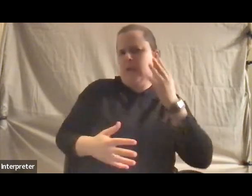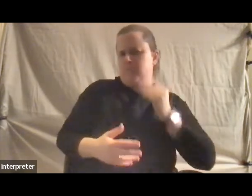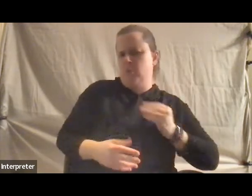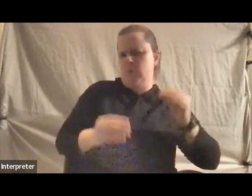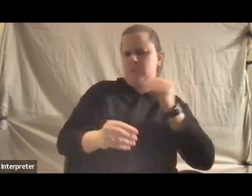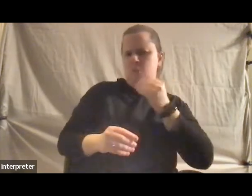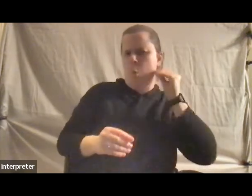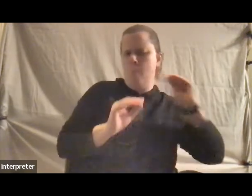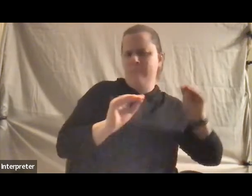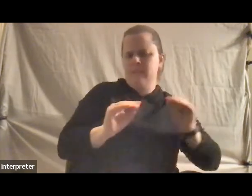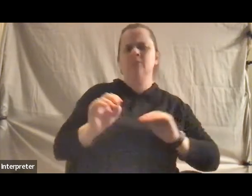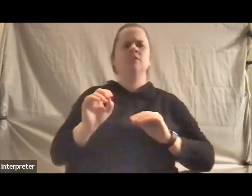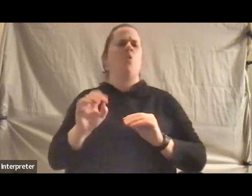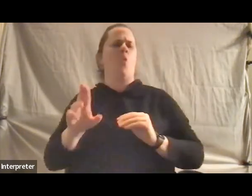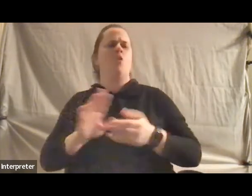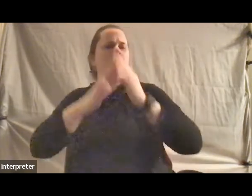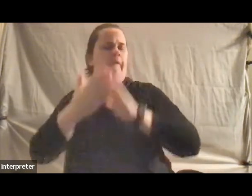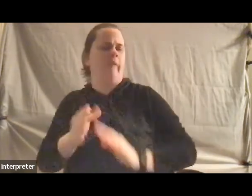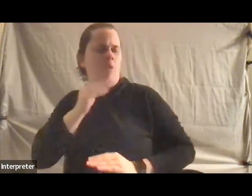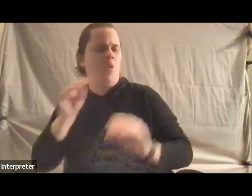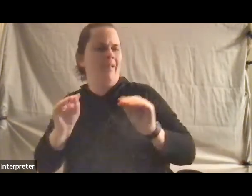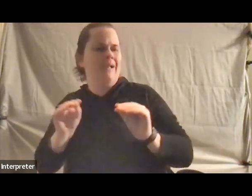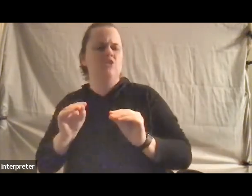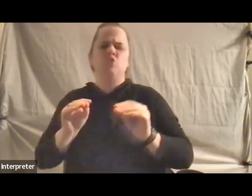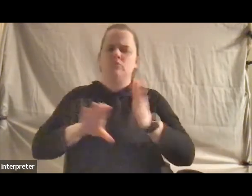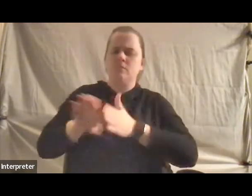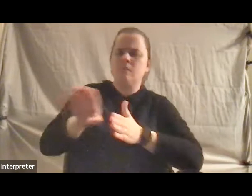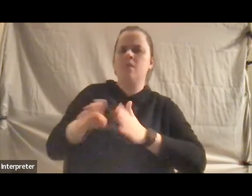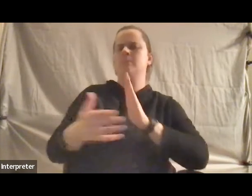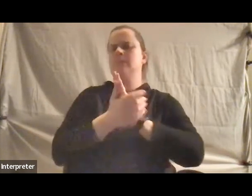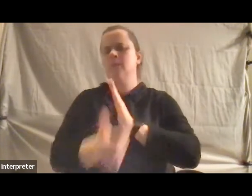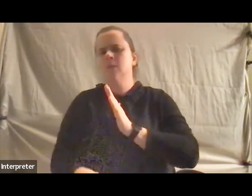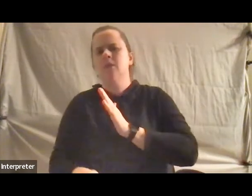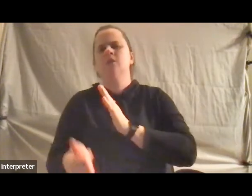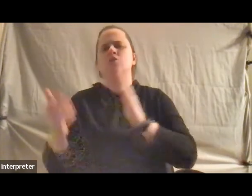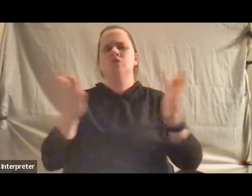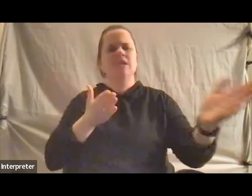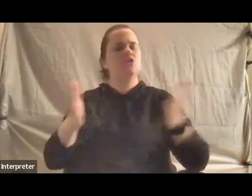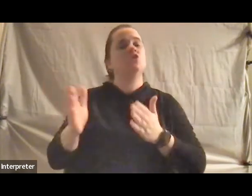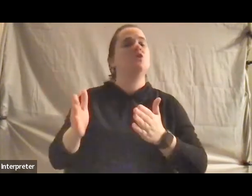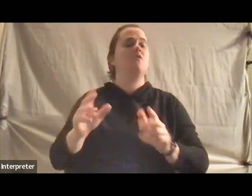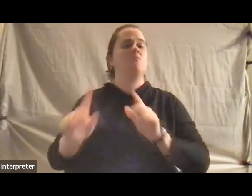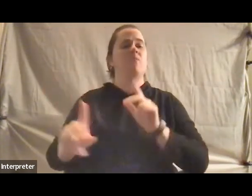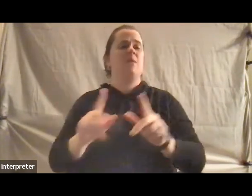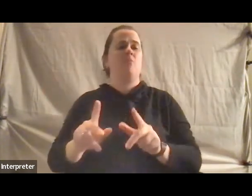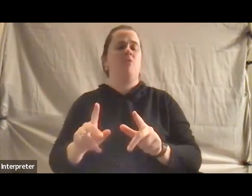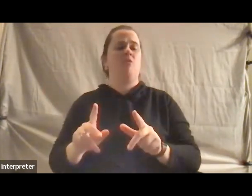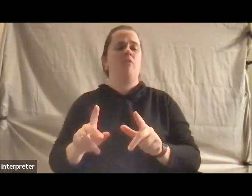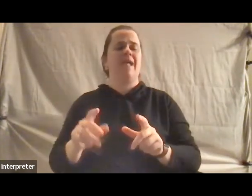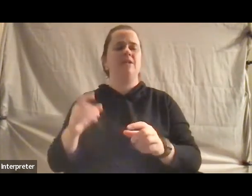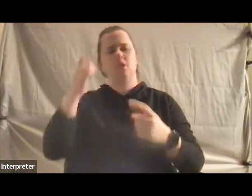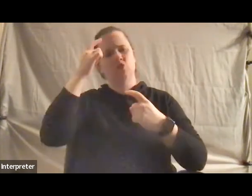experienced homelessness to establish professional skills and serve shelter residents in a manner that is